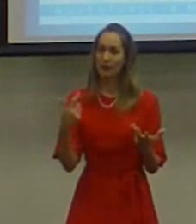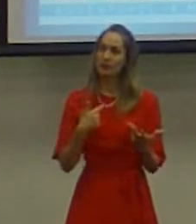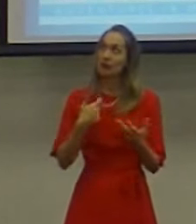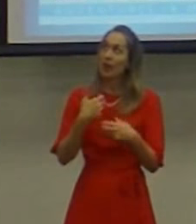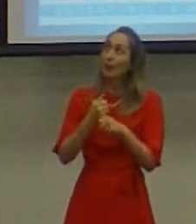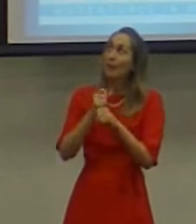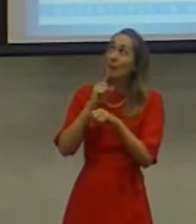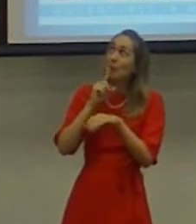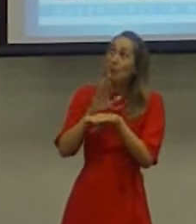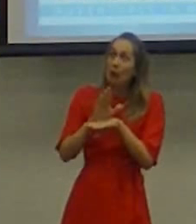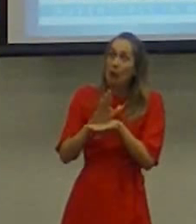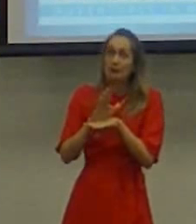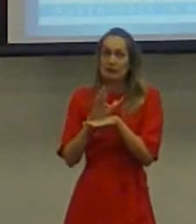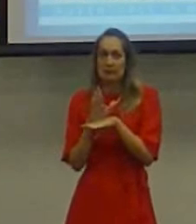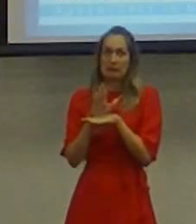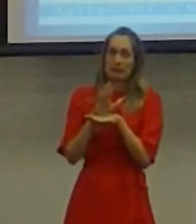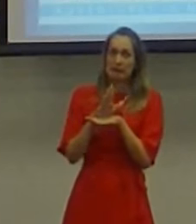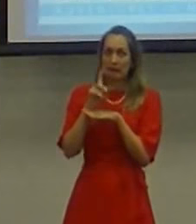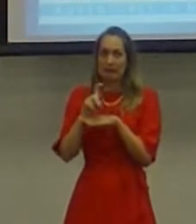gotta follow through with it.